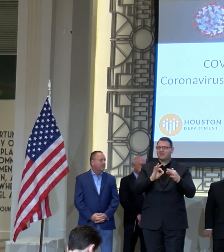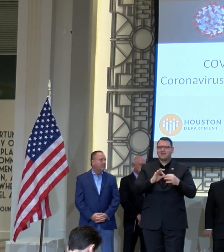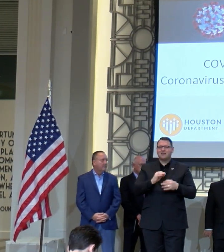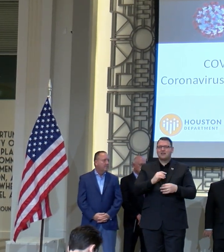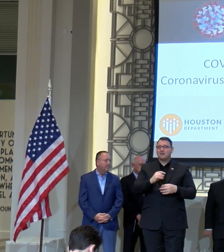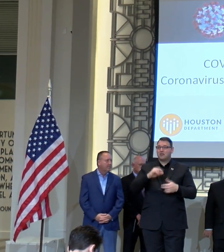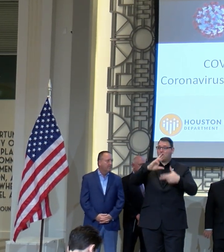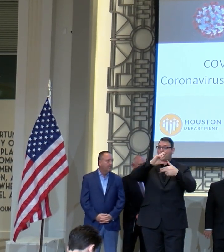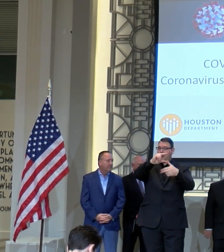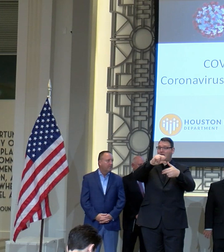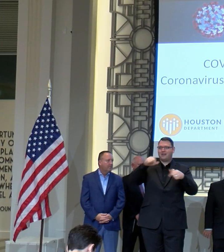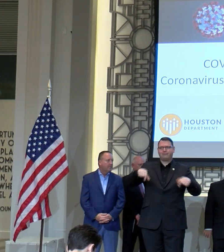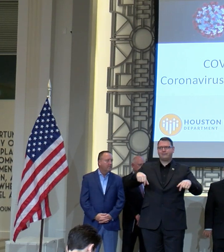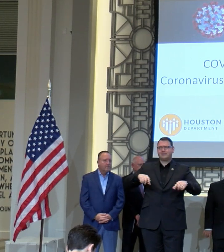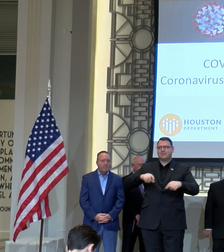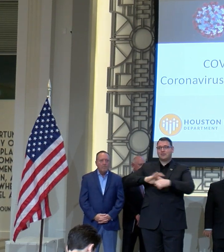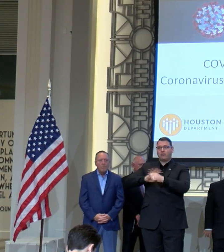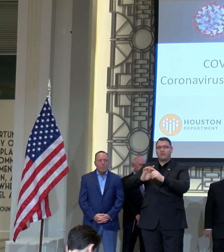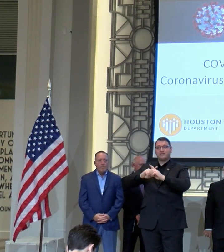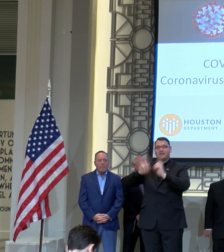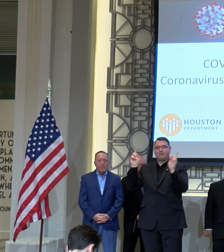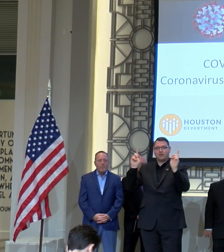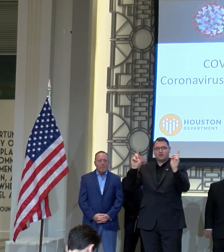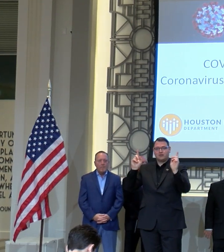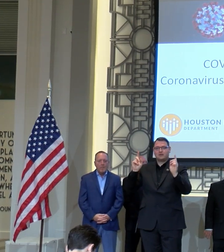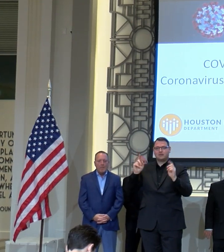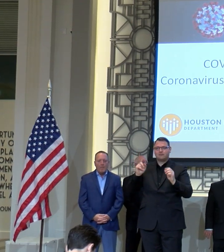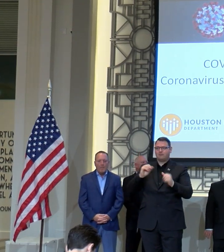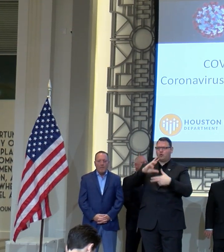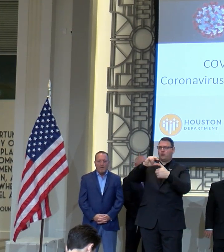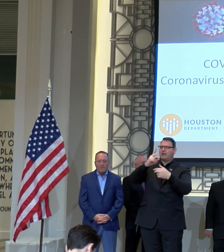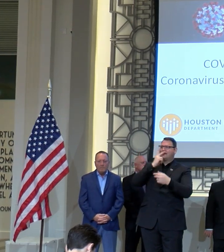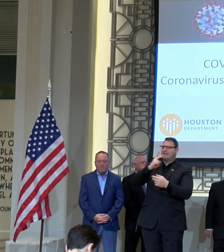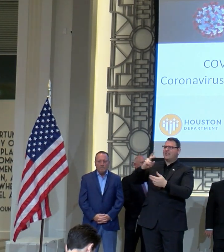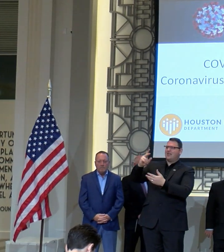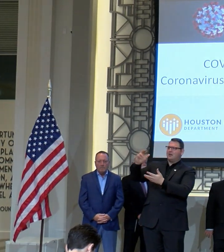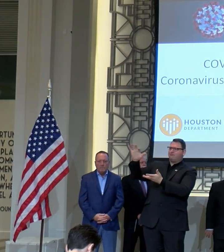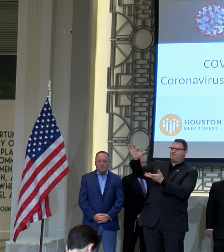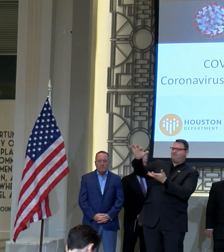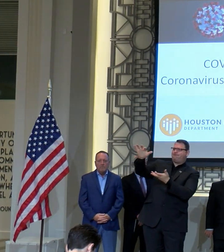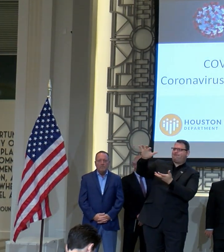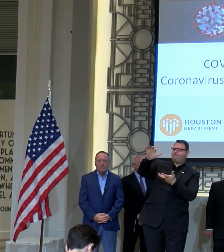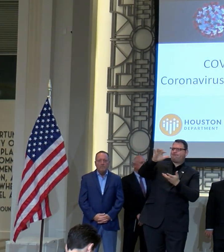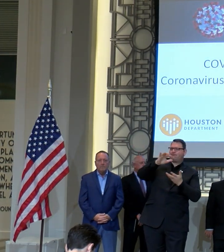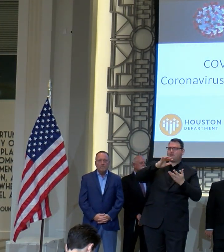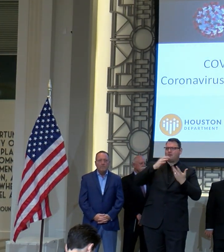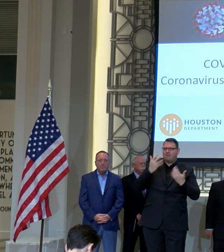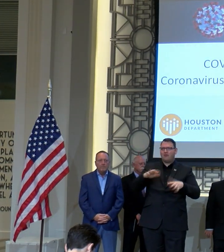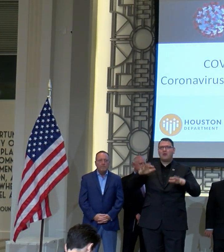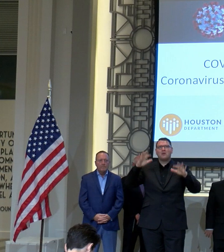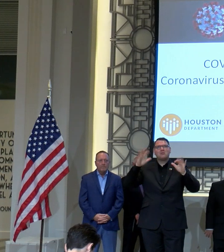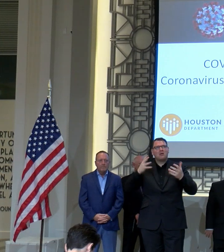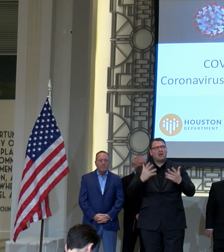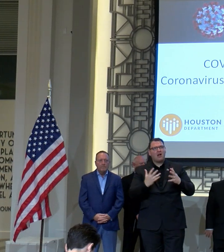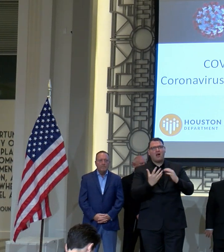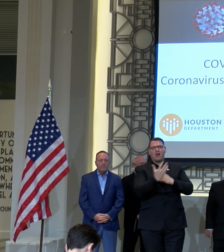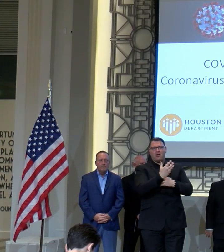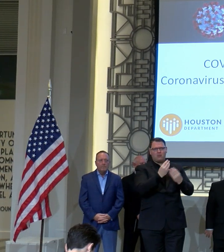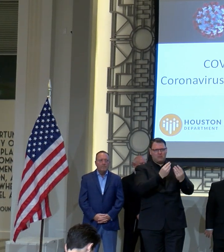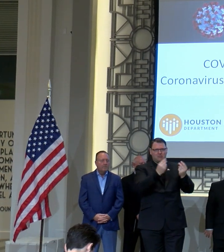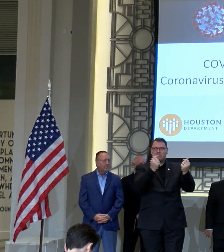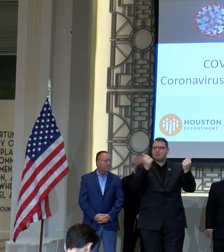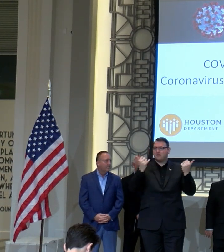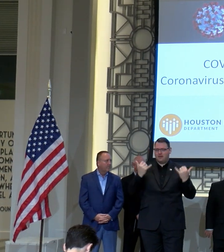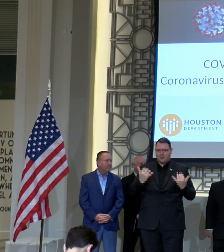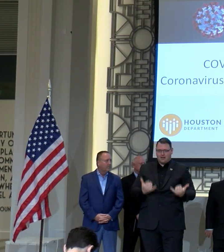from a hurricane, where you can look up on the radar, know when it's coming, know when it's going to hit, and know when it's going to leave. This is totally different.